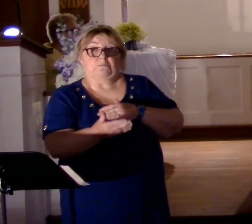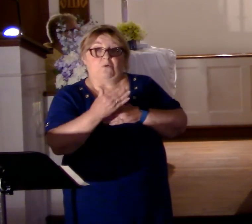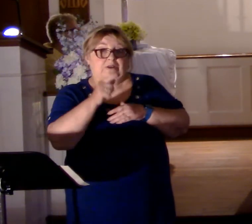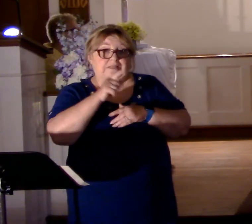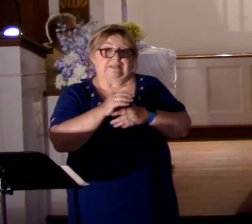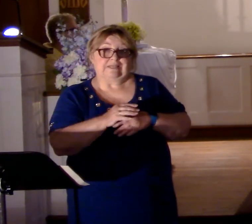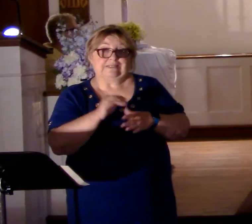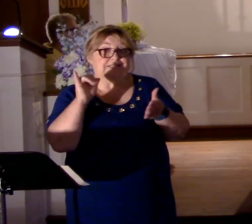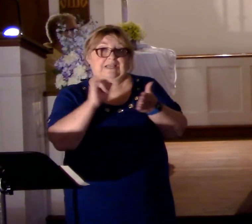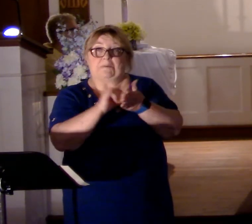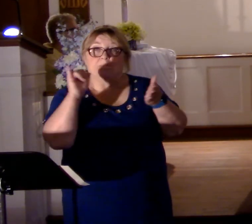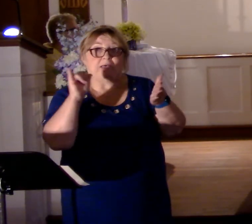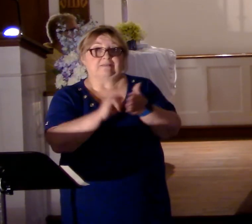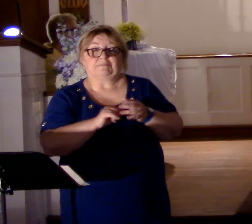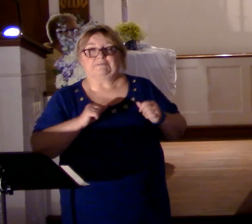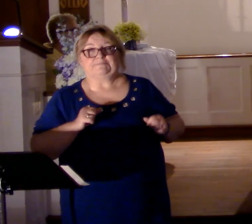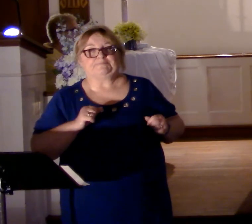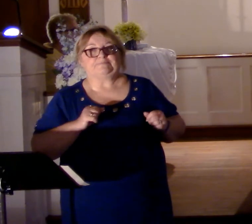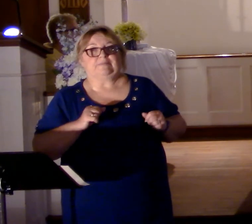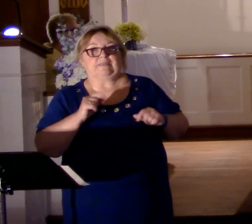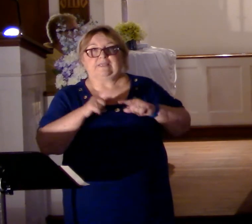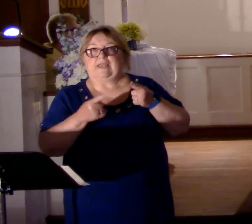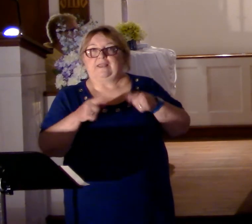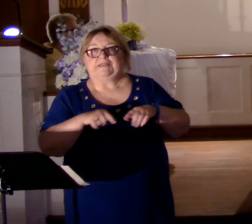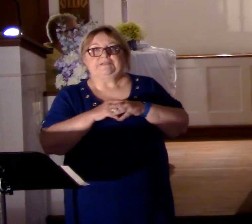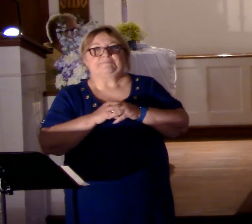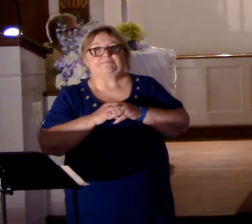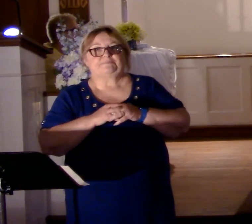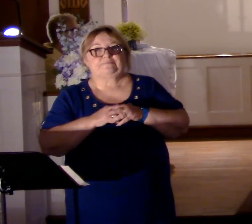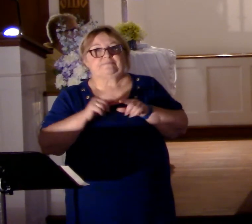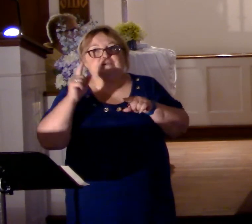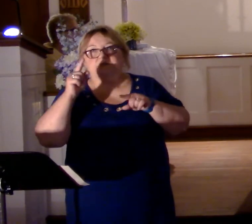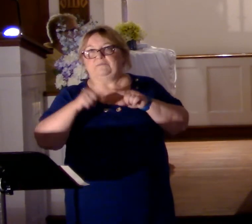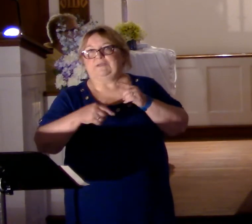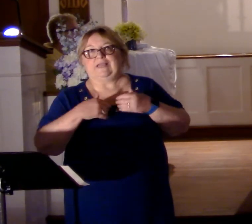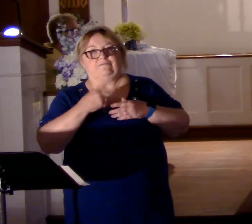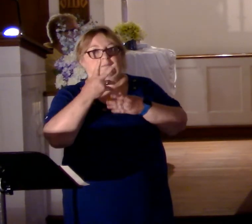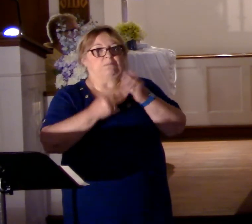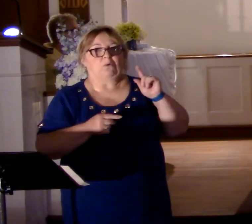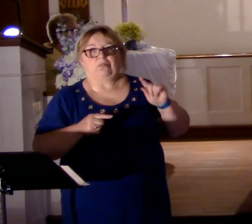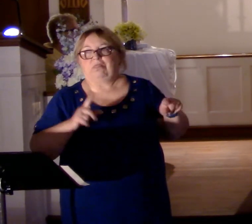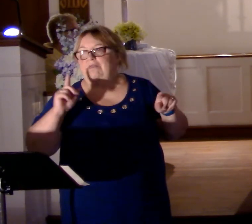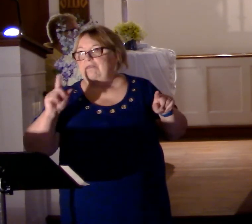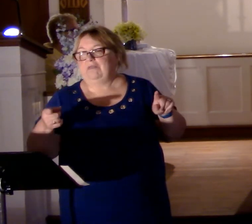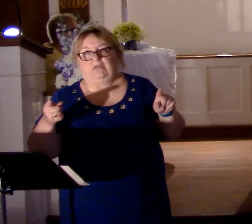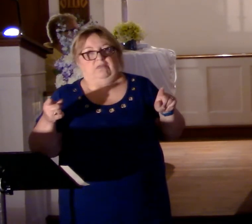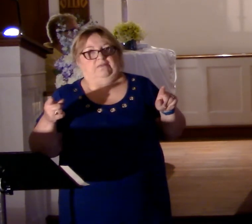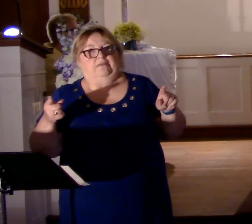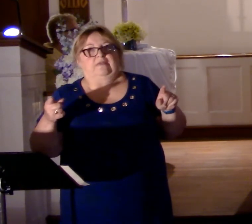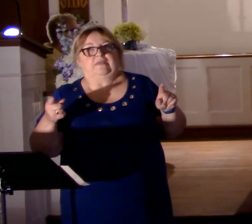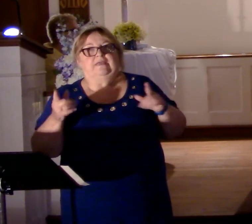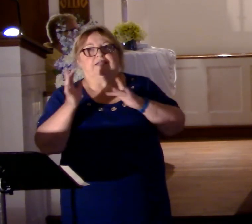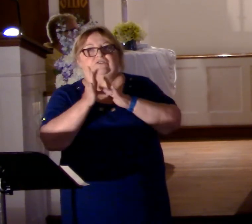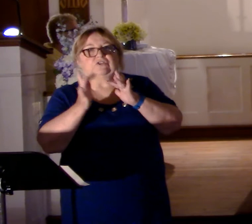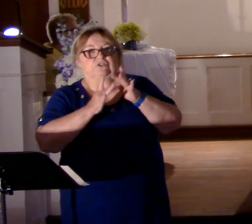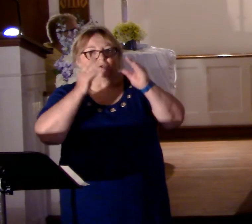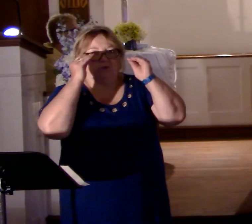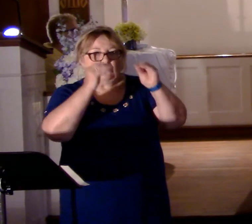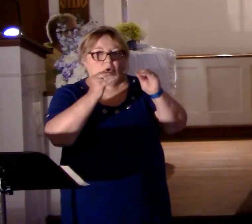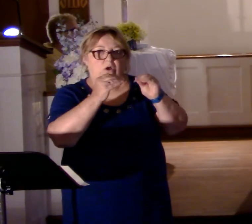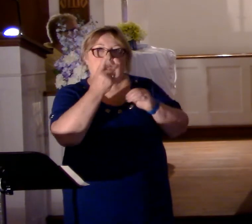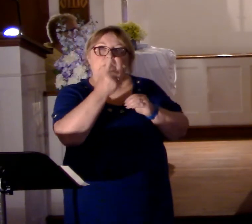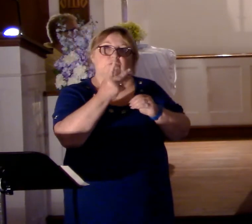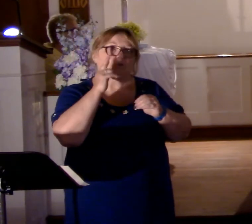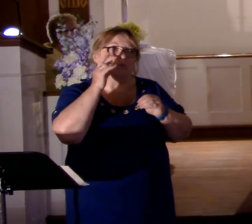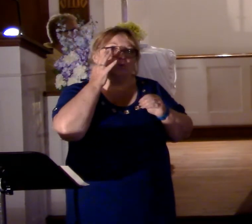an impossible impossibility. We can't have it both ways. Jesus taught that two